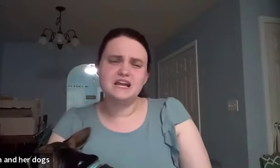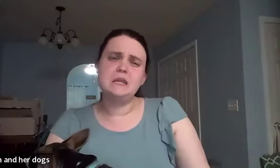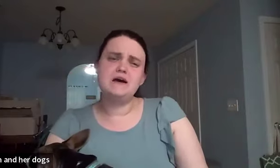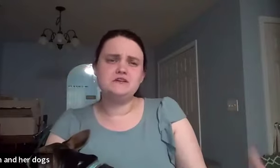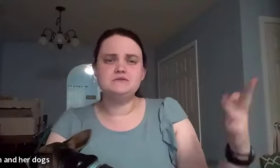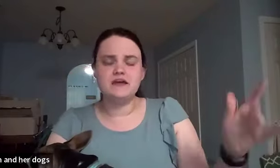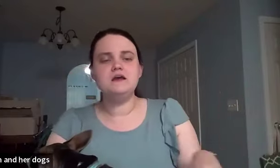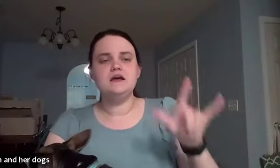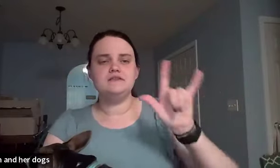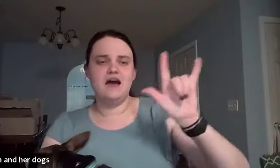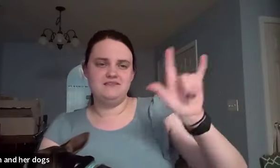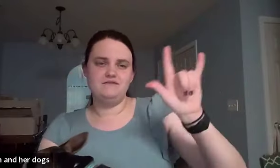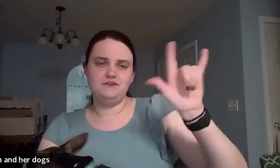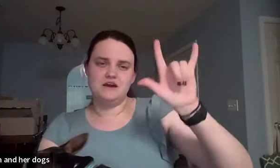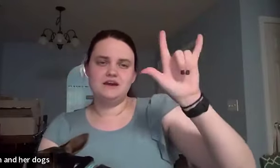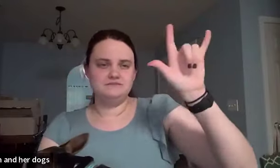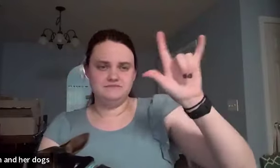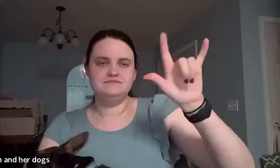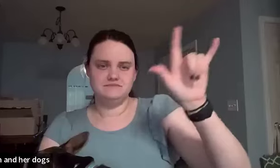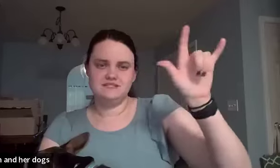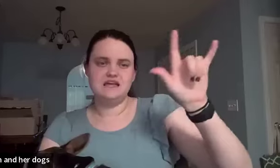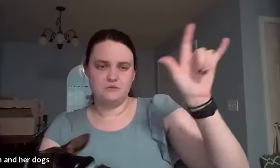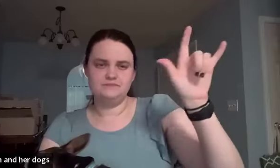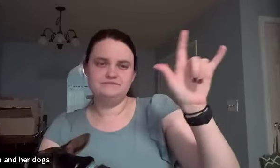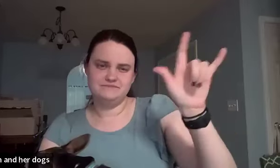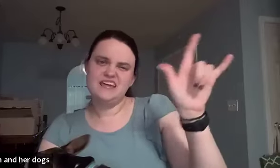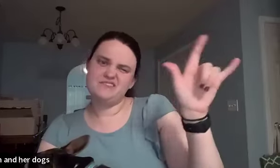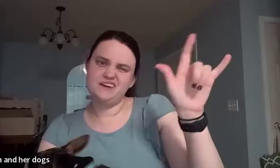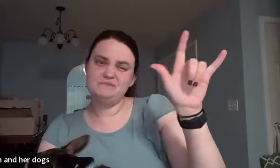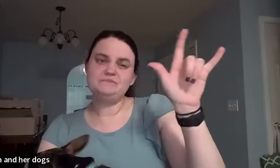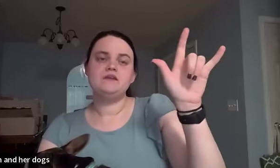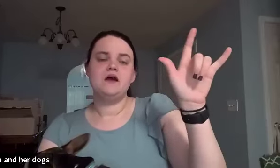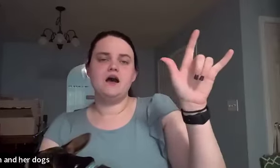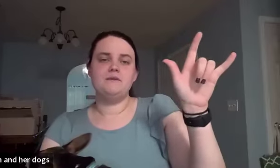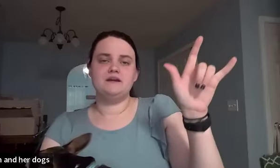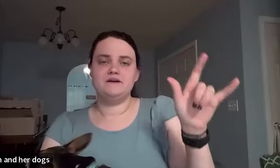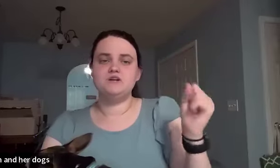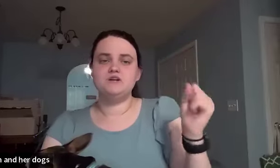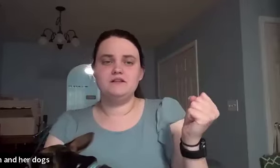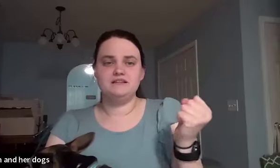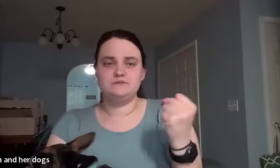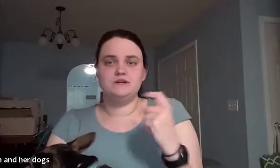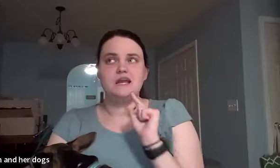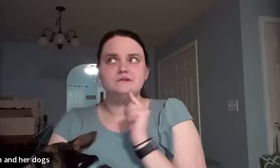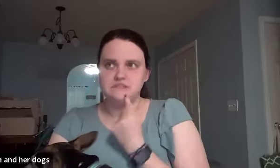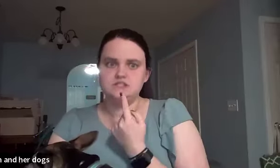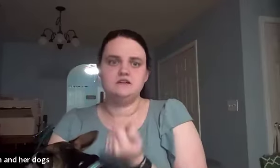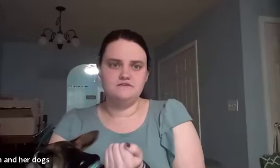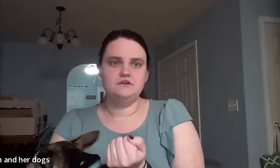friends, like, I love you, that the I love you sign is that one. Love you. But if I'm talking about like someone like I seriously love you,